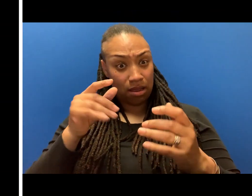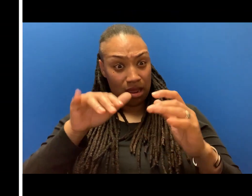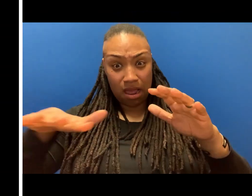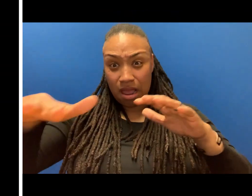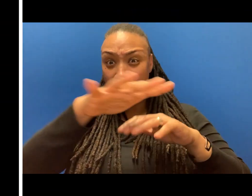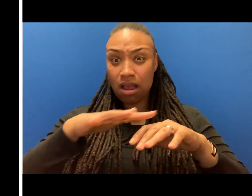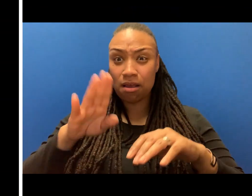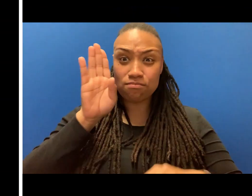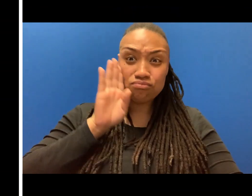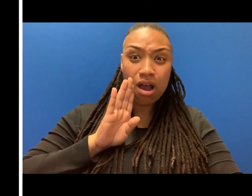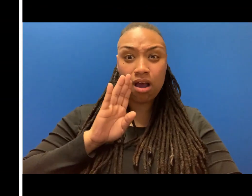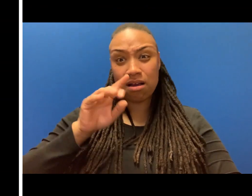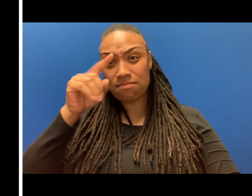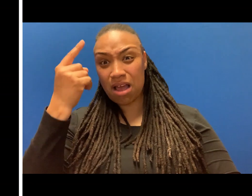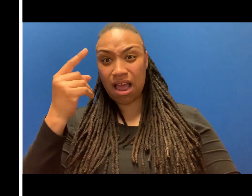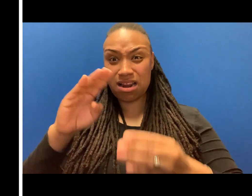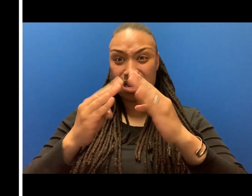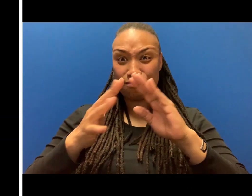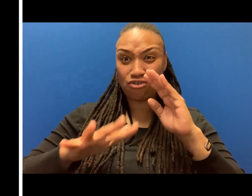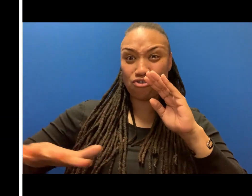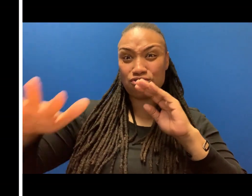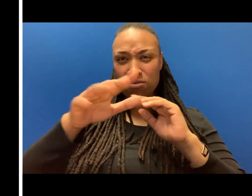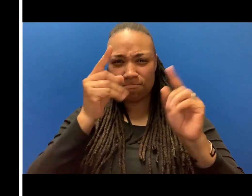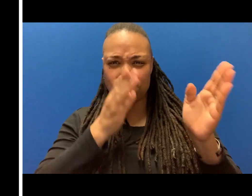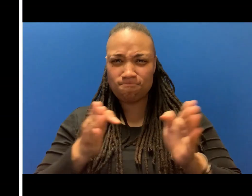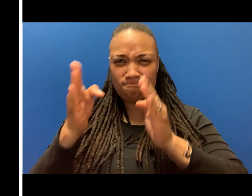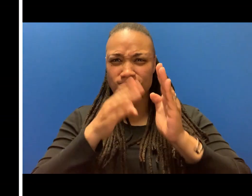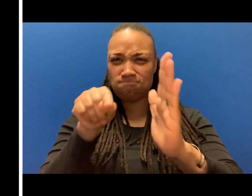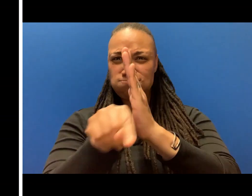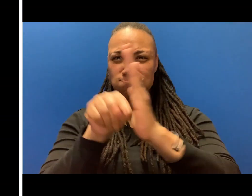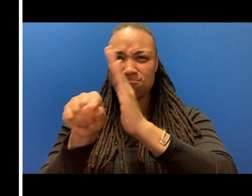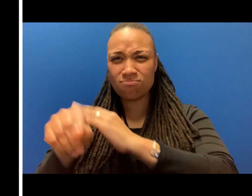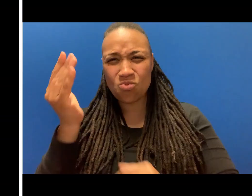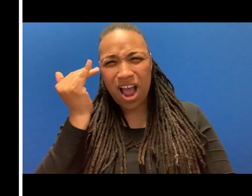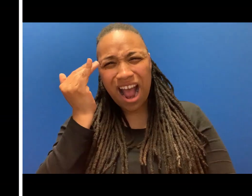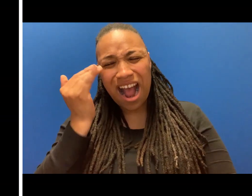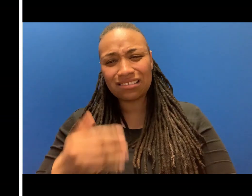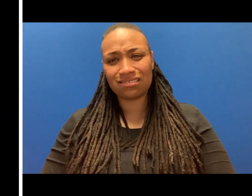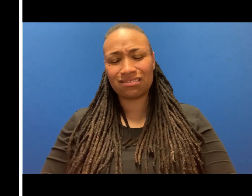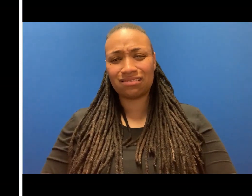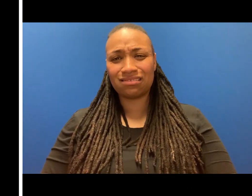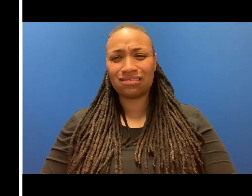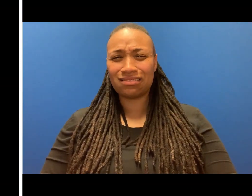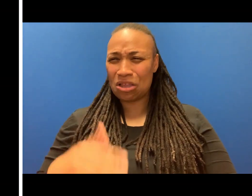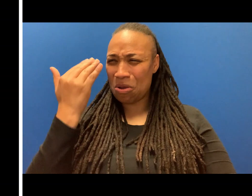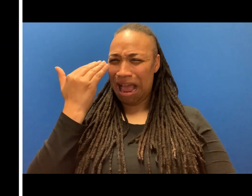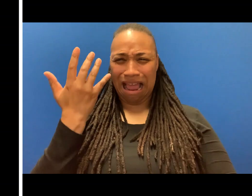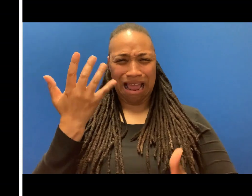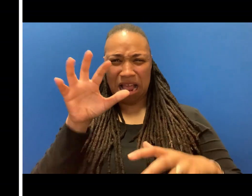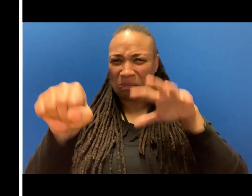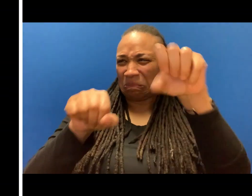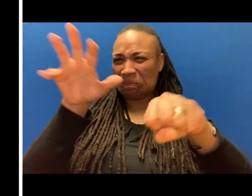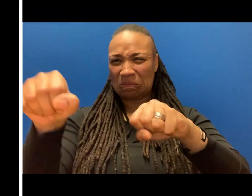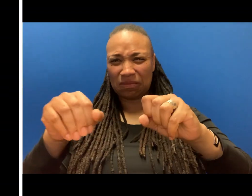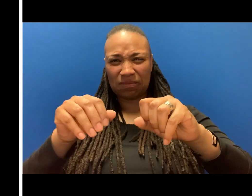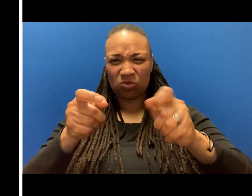assignments in black and brown countries and then went to murder them. The conversation needs to be about why white